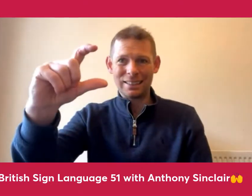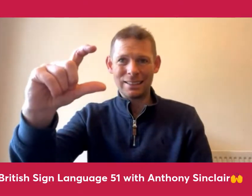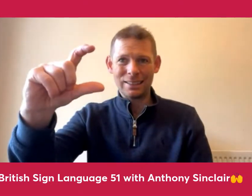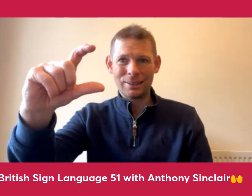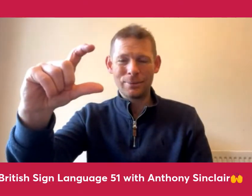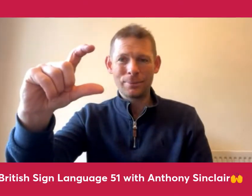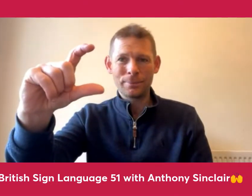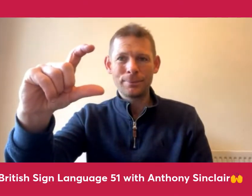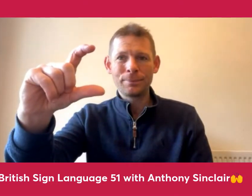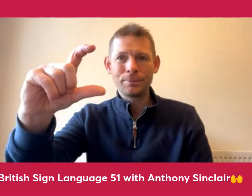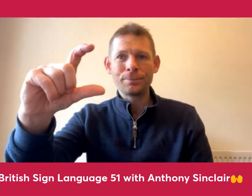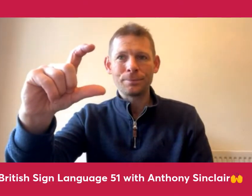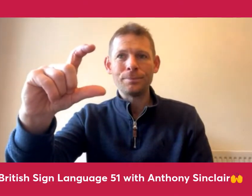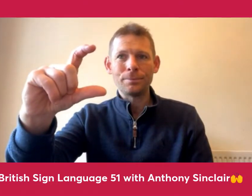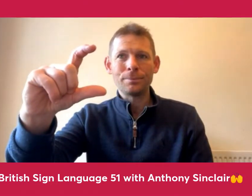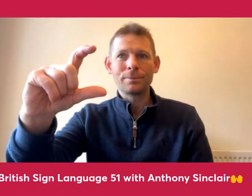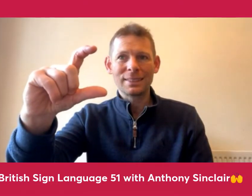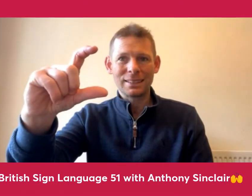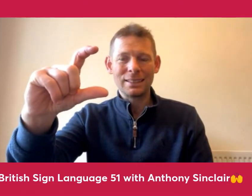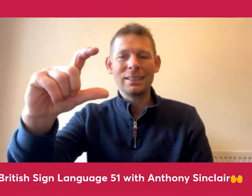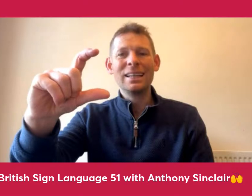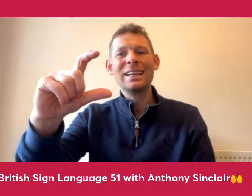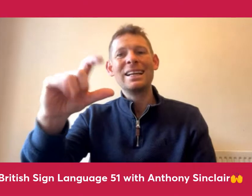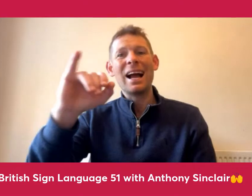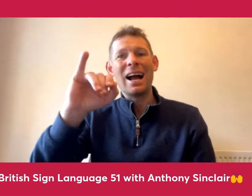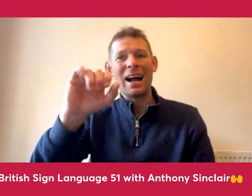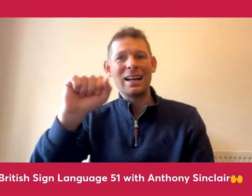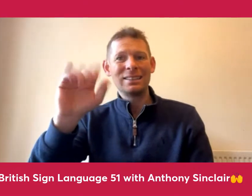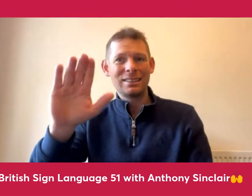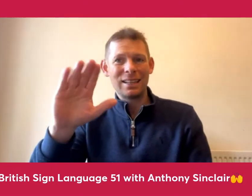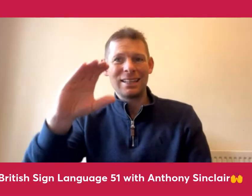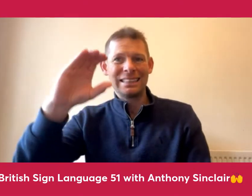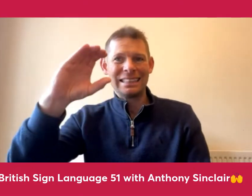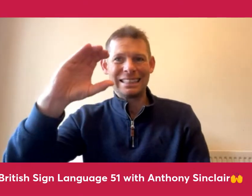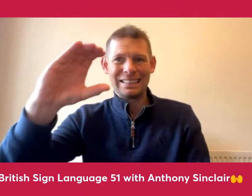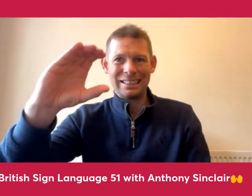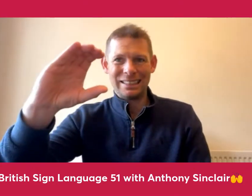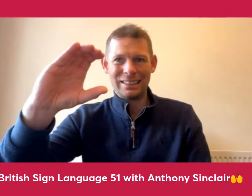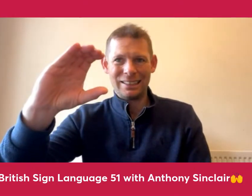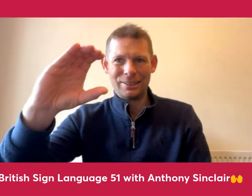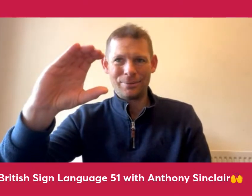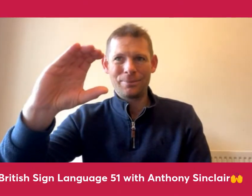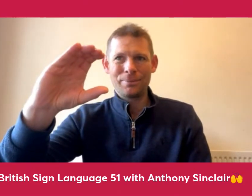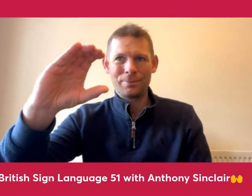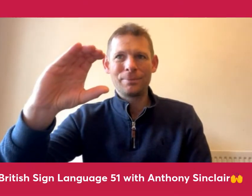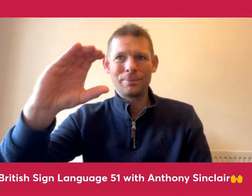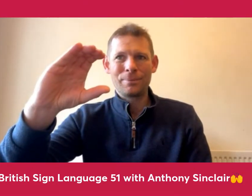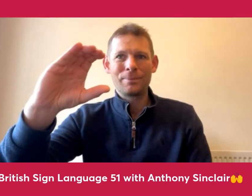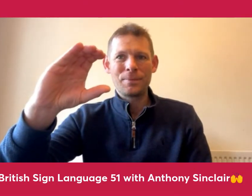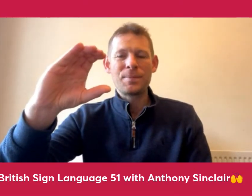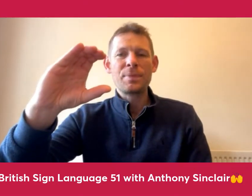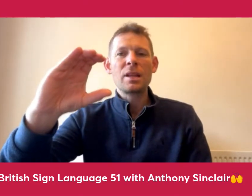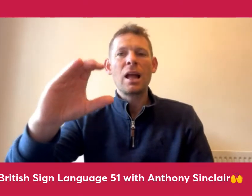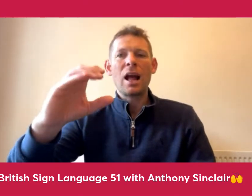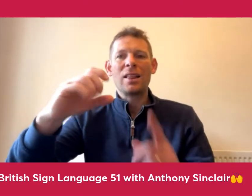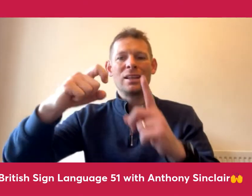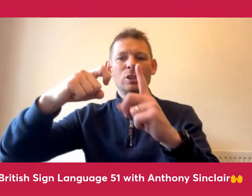So we sign the alphabet in British Sign Language like this for a C, and Irish Sign Language is a C